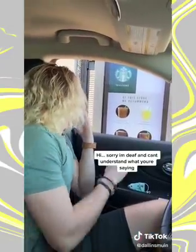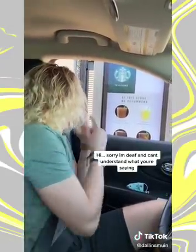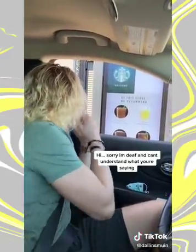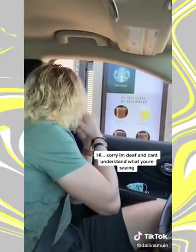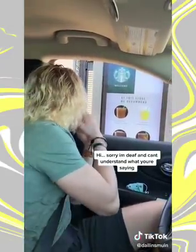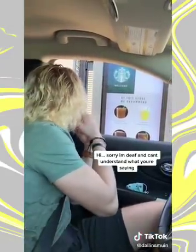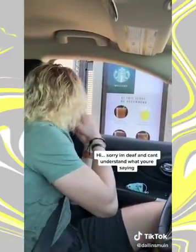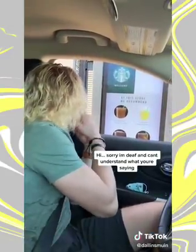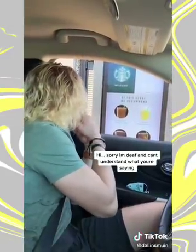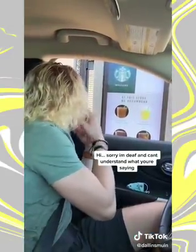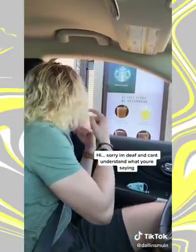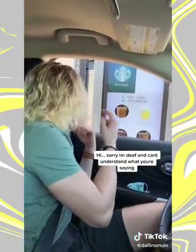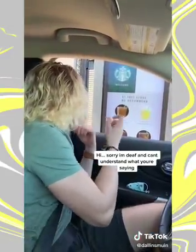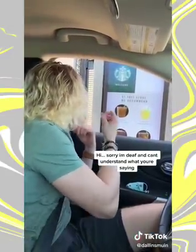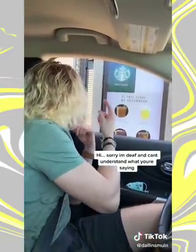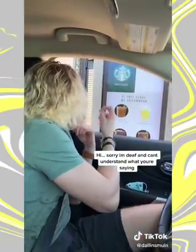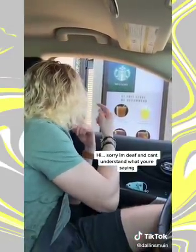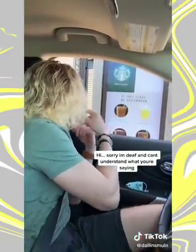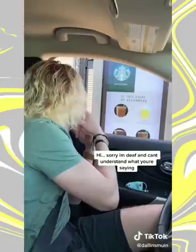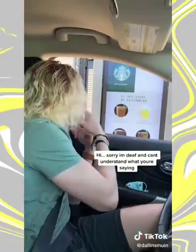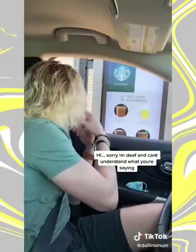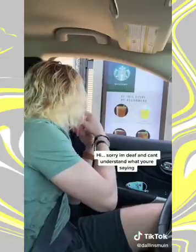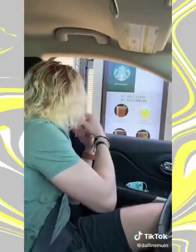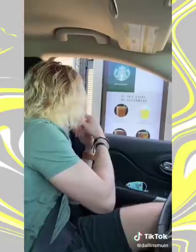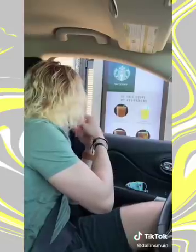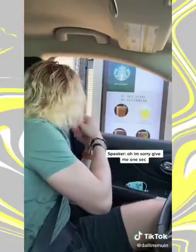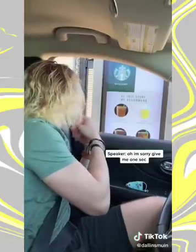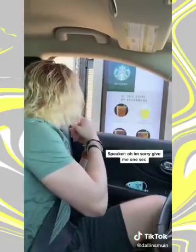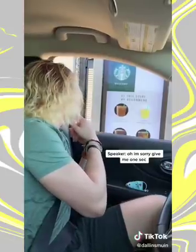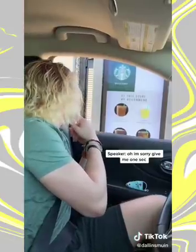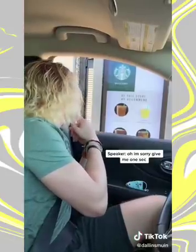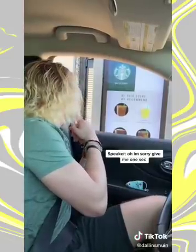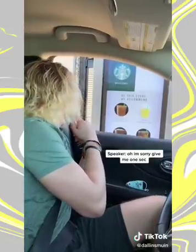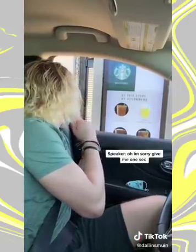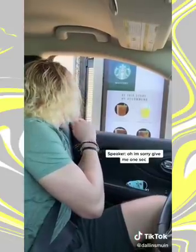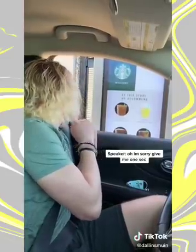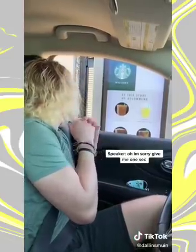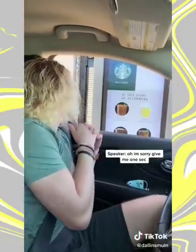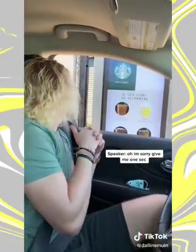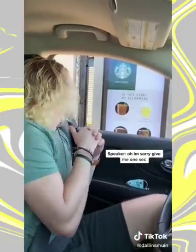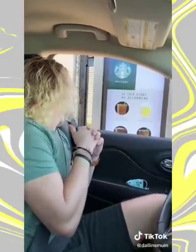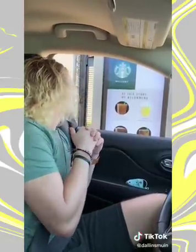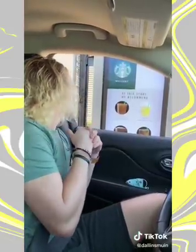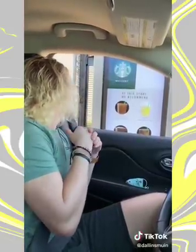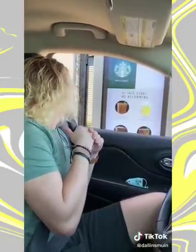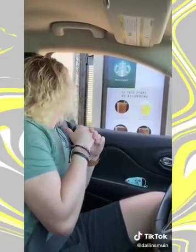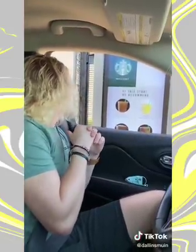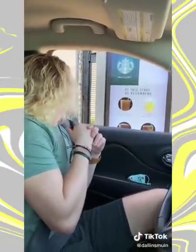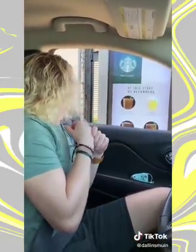Sorry, I'm deaf, so I can't really understand what you're saying. Oh, I'm sorry. Hold on one second.